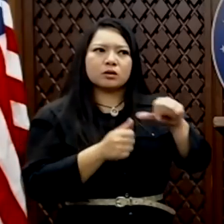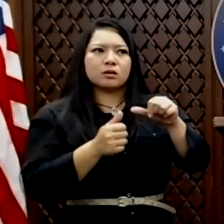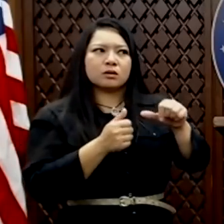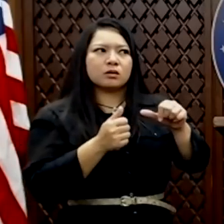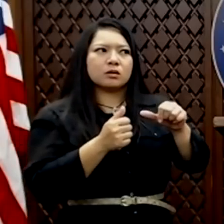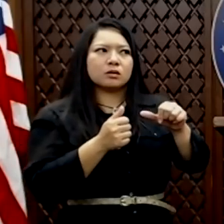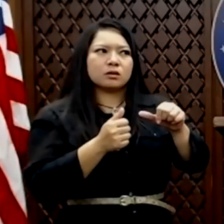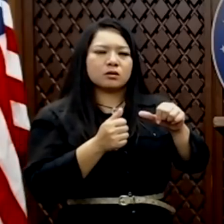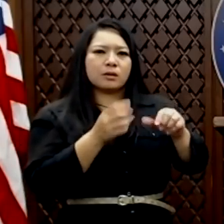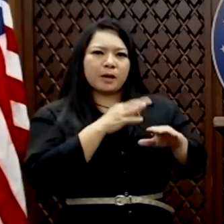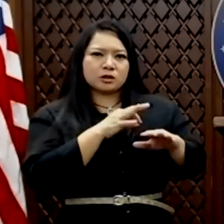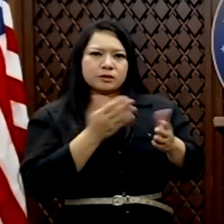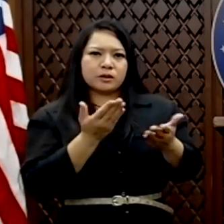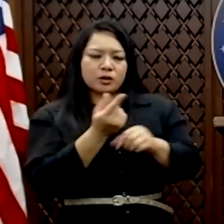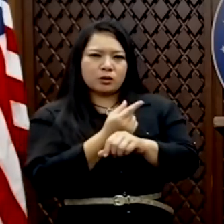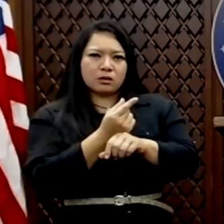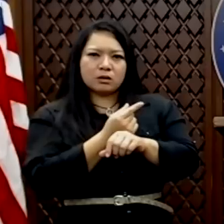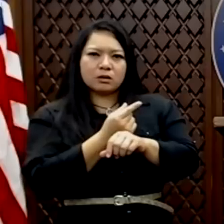further participation